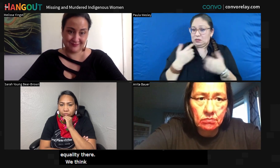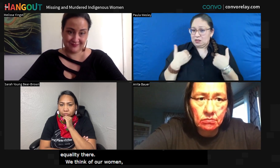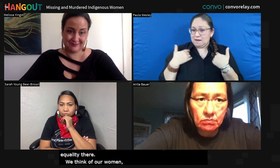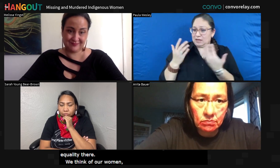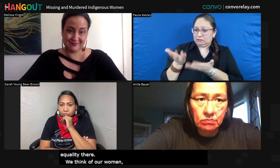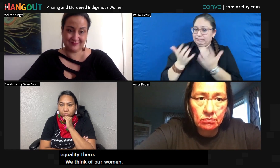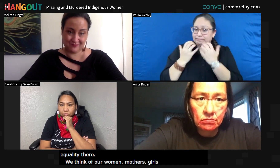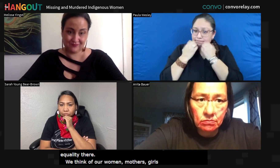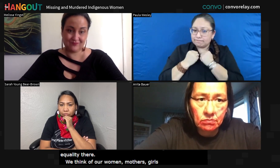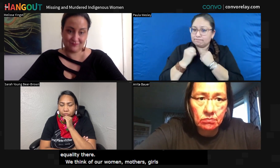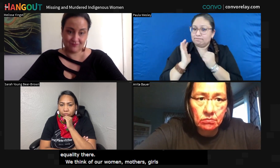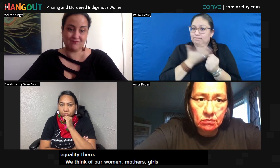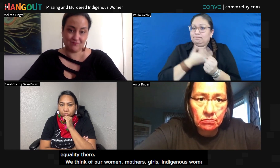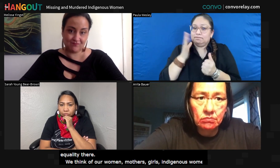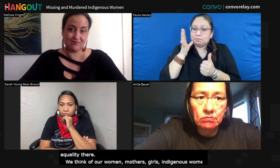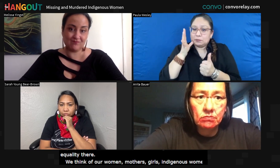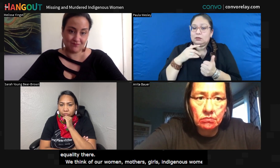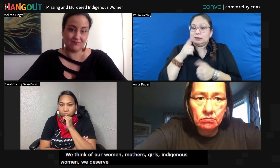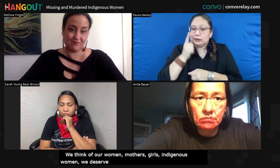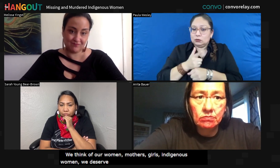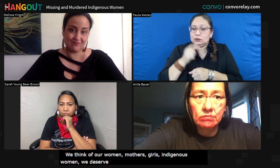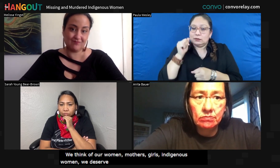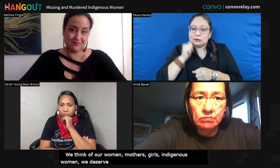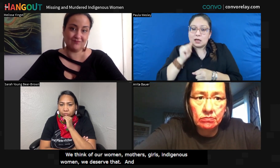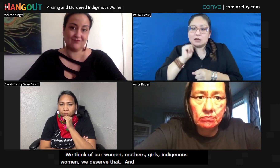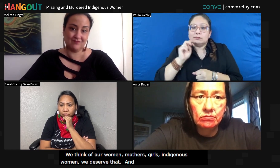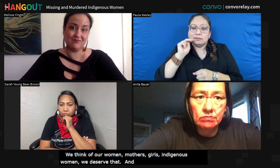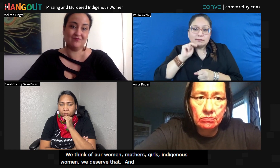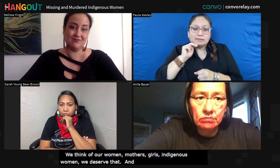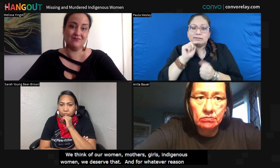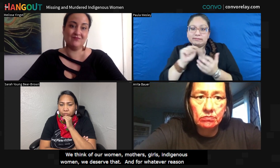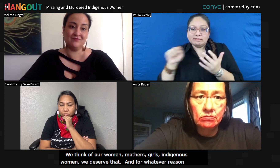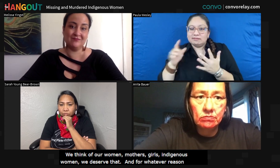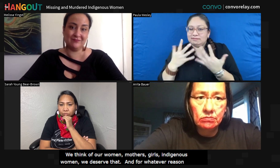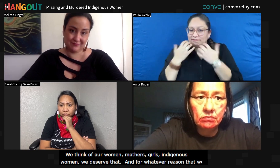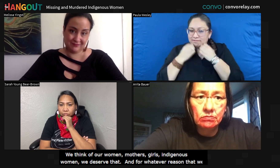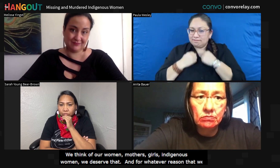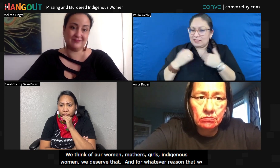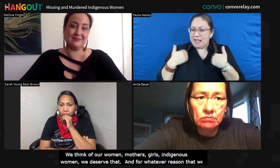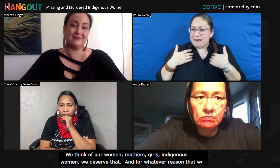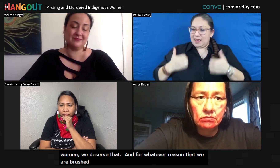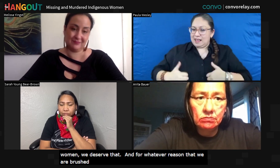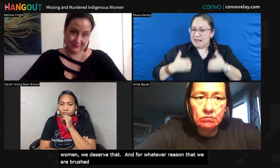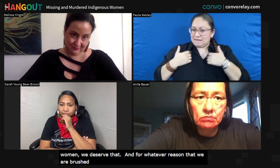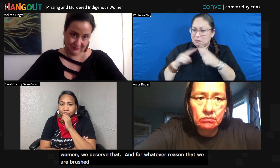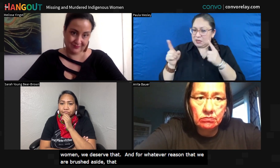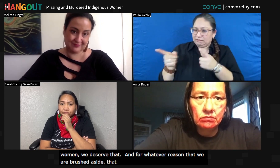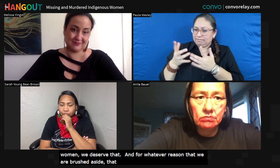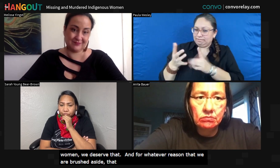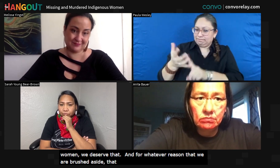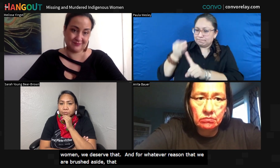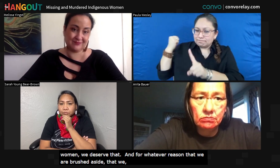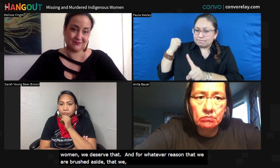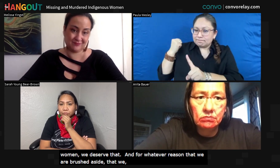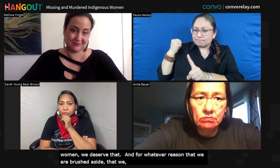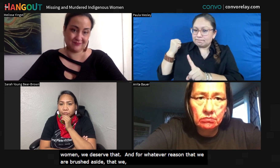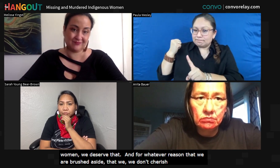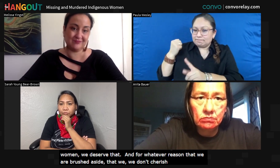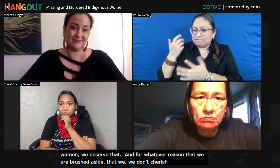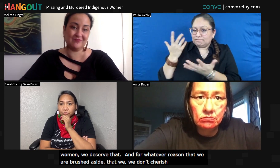whatever reason that we are brushed aside, that we don't cherish our aunts, mothers, or nieces, we absolutely